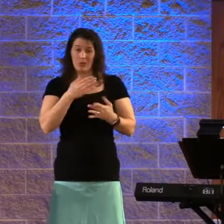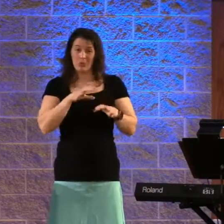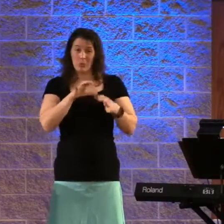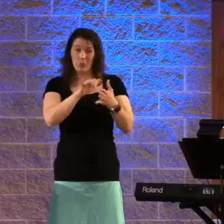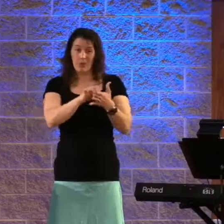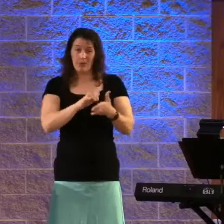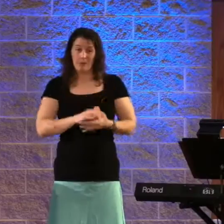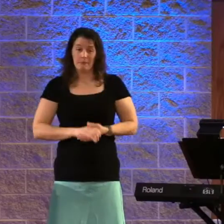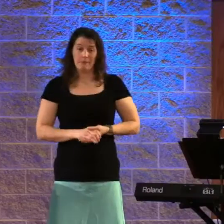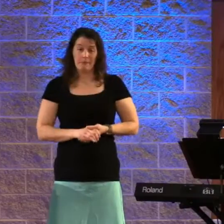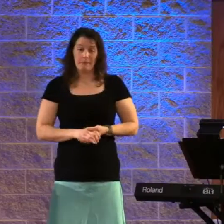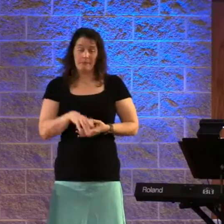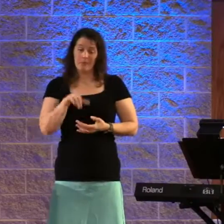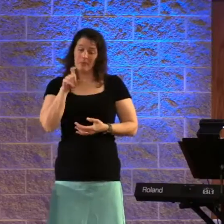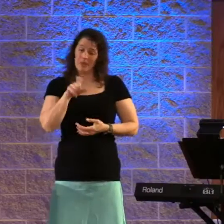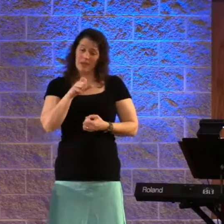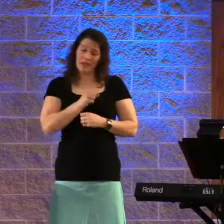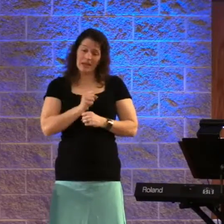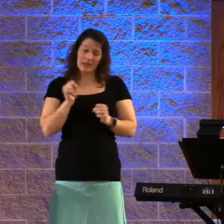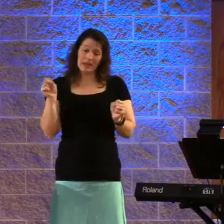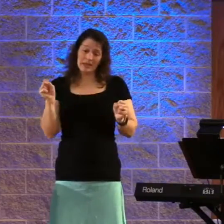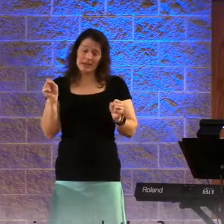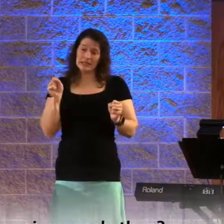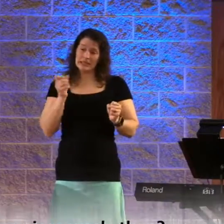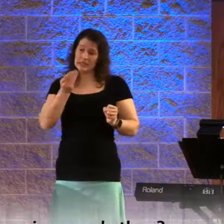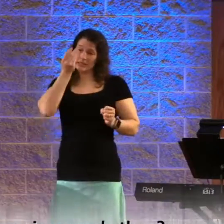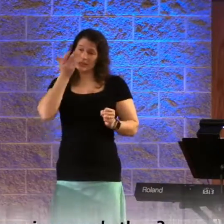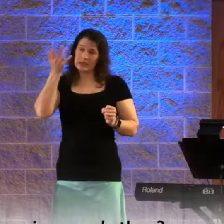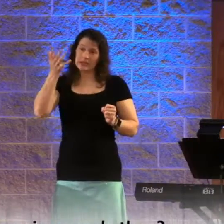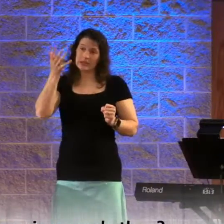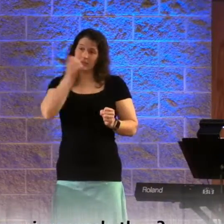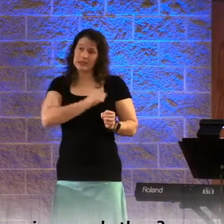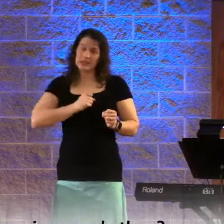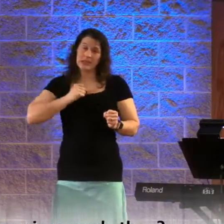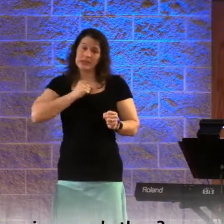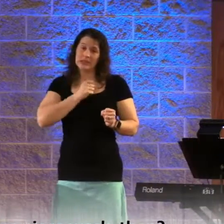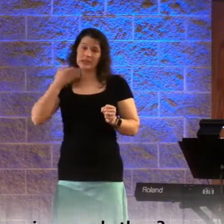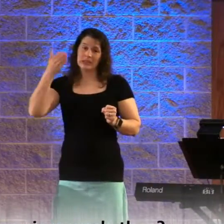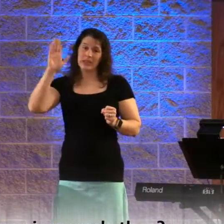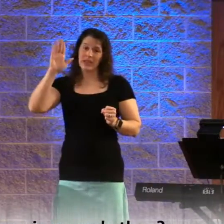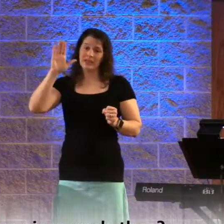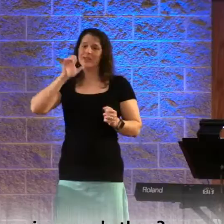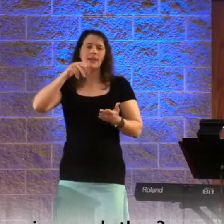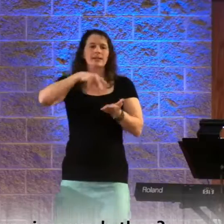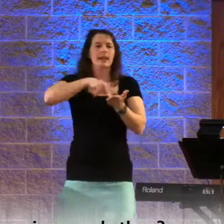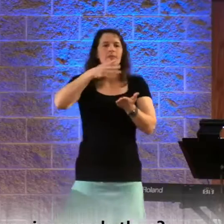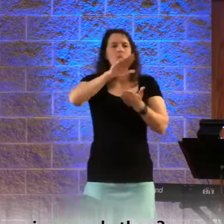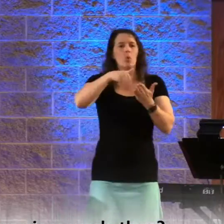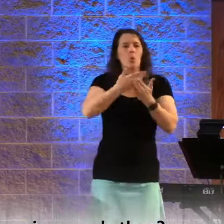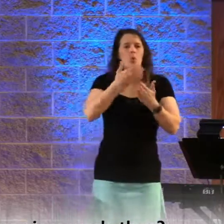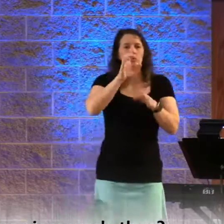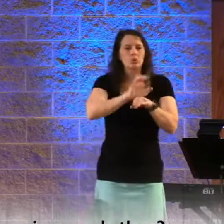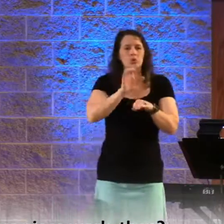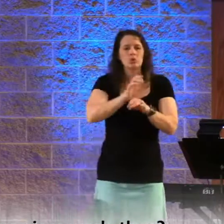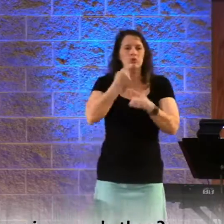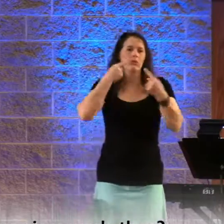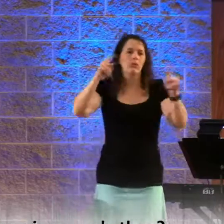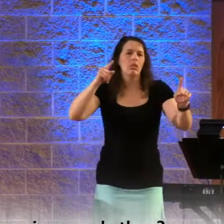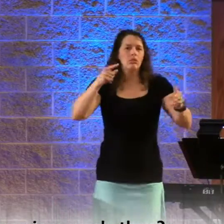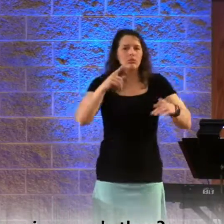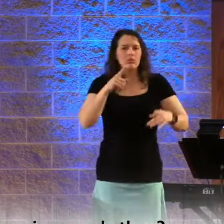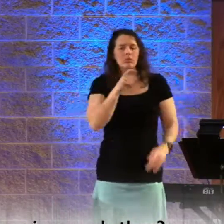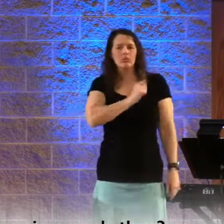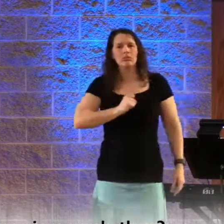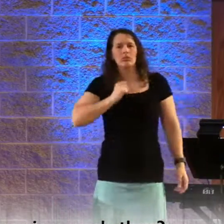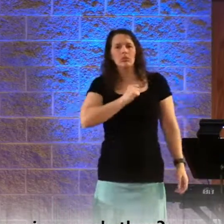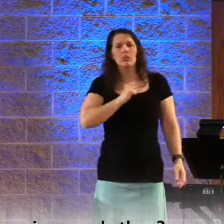that. They need to confess to God, not standing in front of the whole church. They need to confess to God that